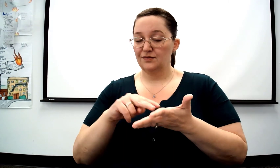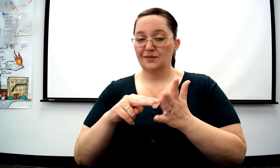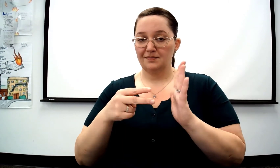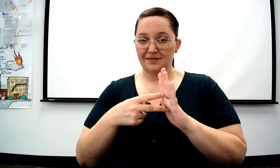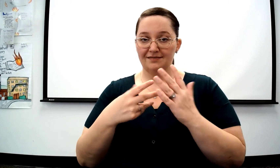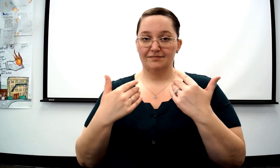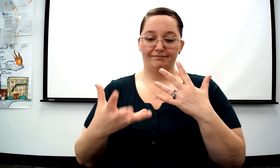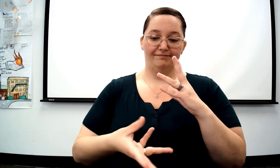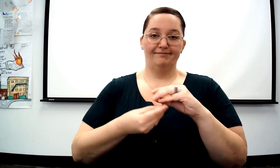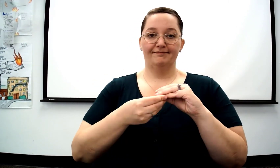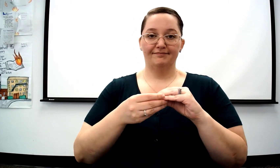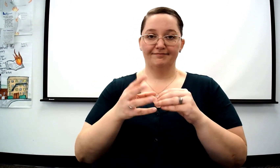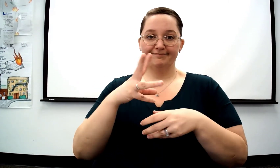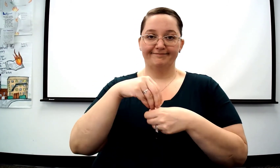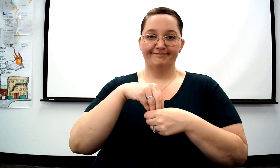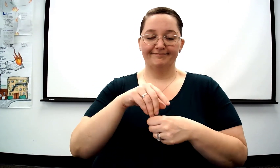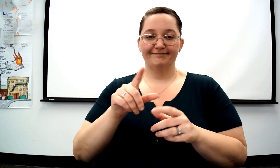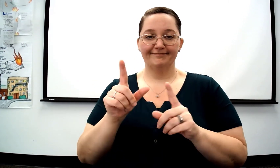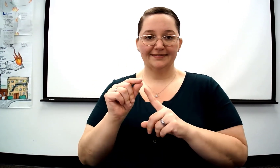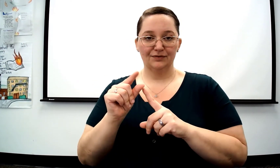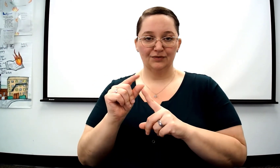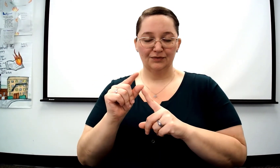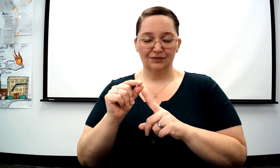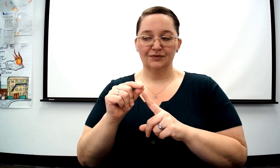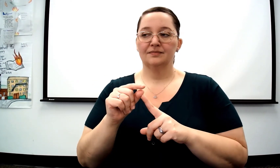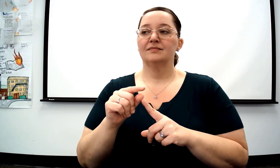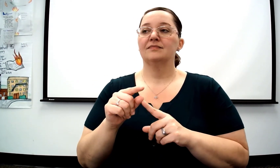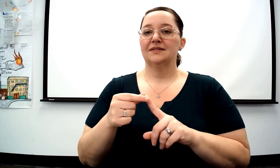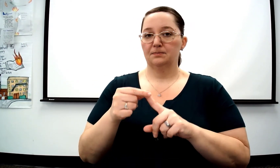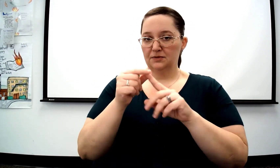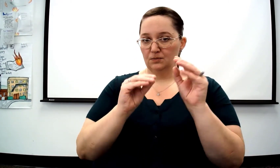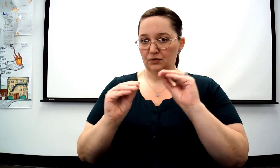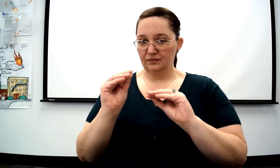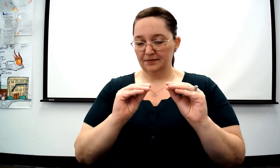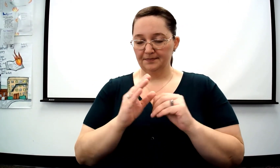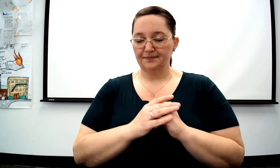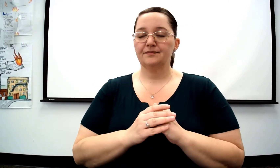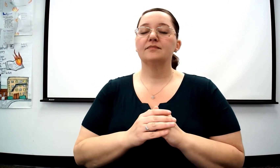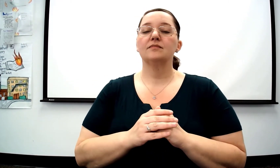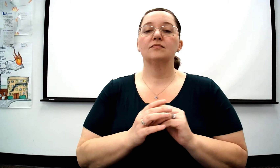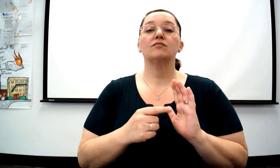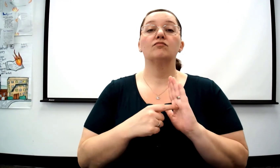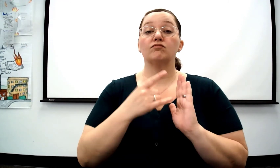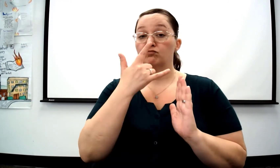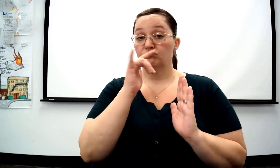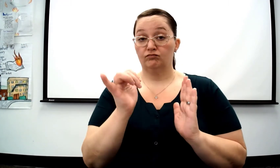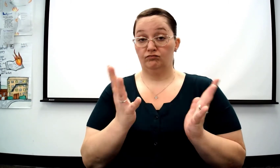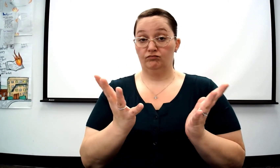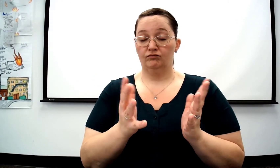symbol, that means when it's written, that's showing a lexically borrowed sign that has letters within the